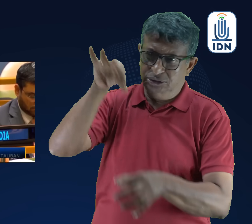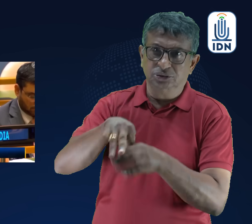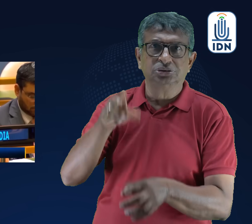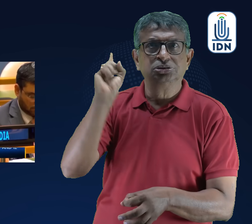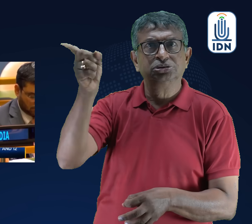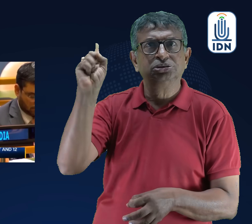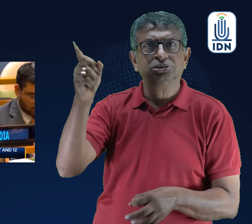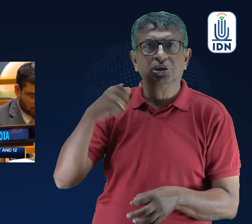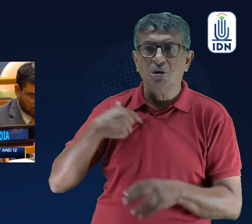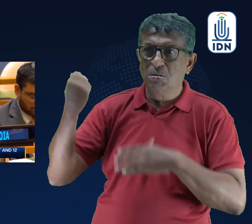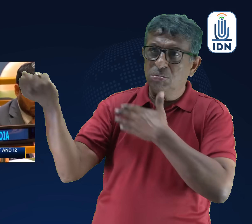for the Afghan people.